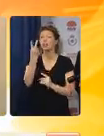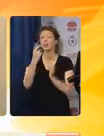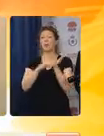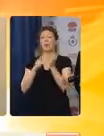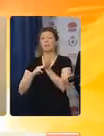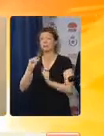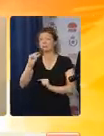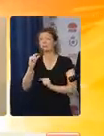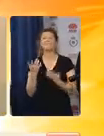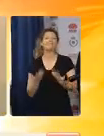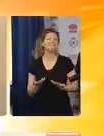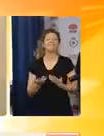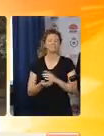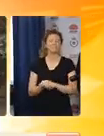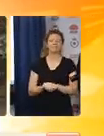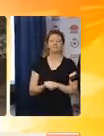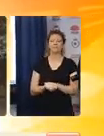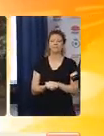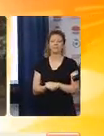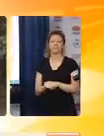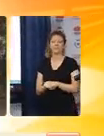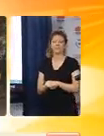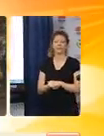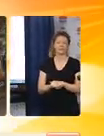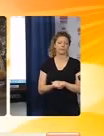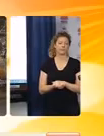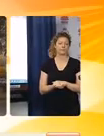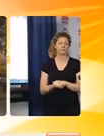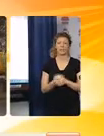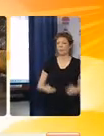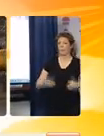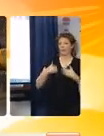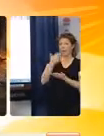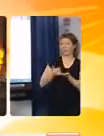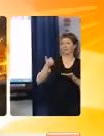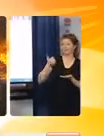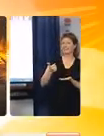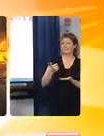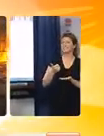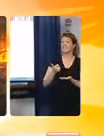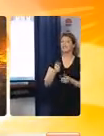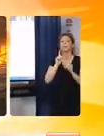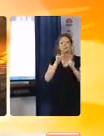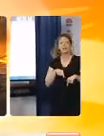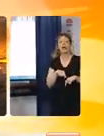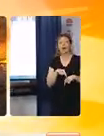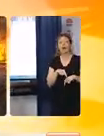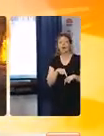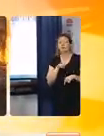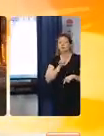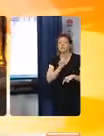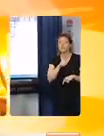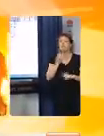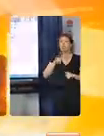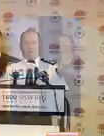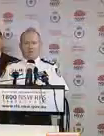what we're recording. Already, and indeed from about 6:30 this morning, we are starting to see the